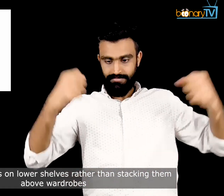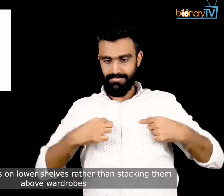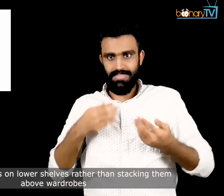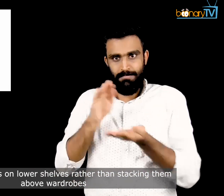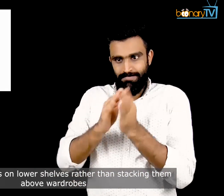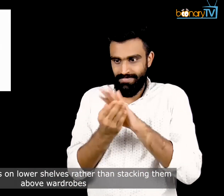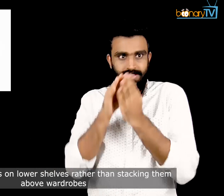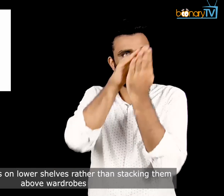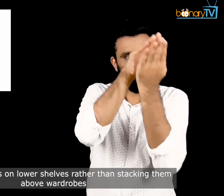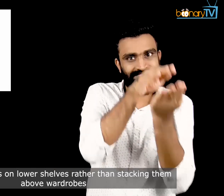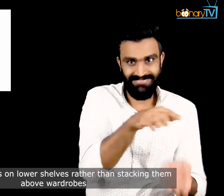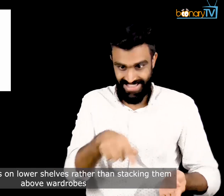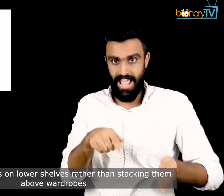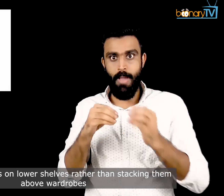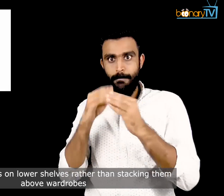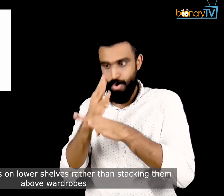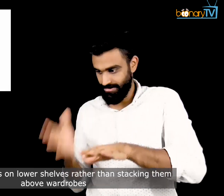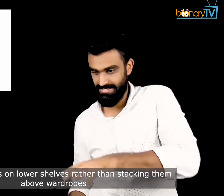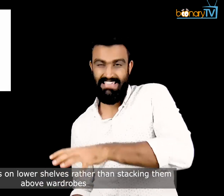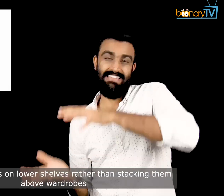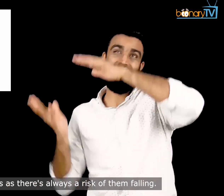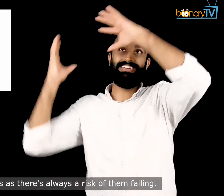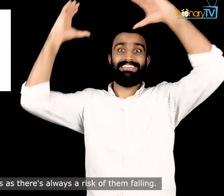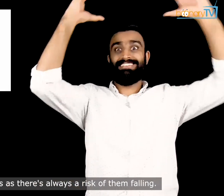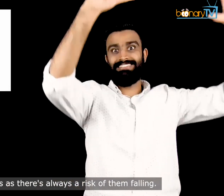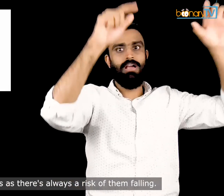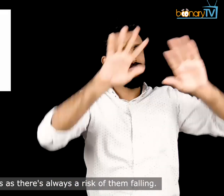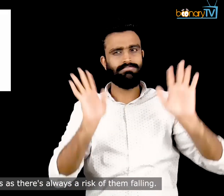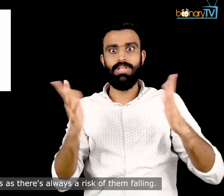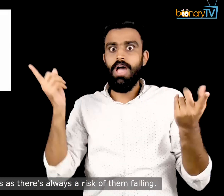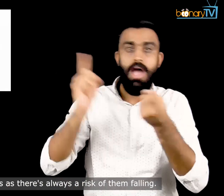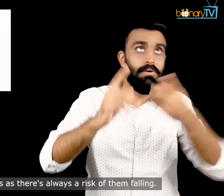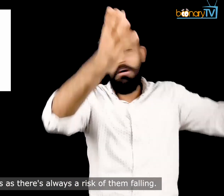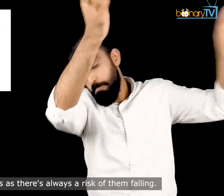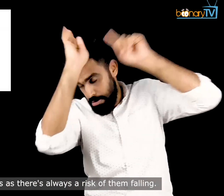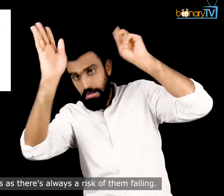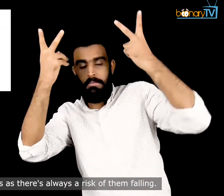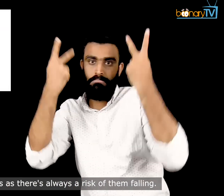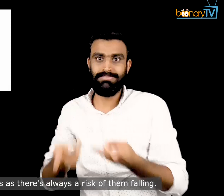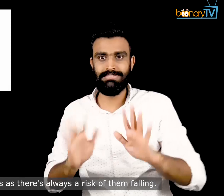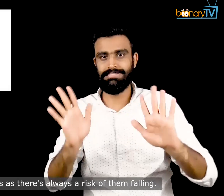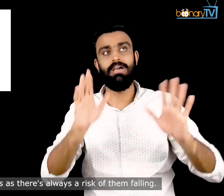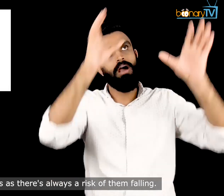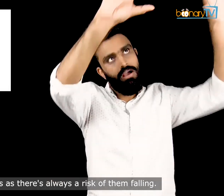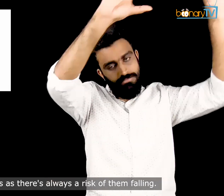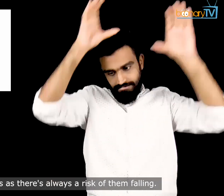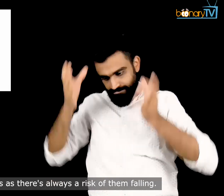than stacking them above wardrobes or cupboards, as there's always a risk of them